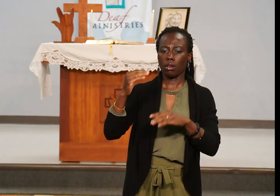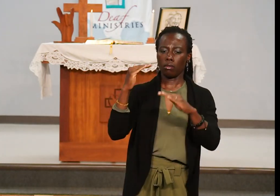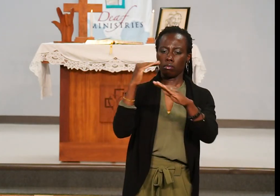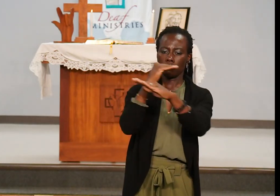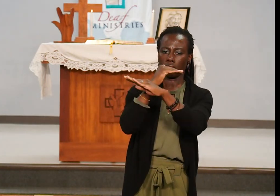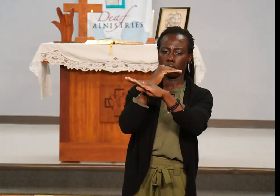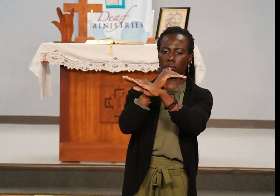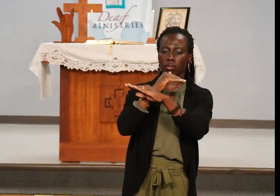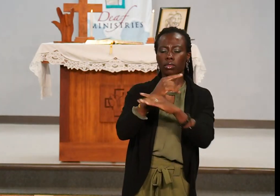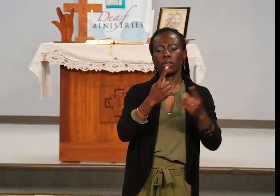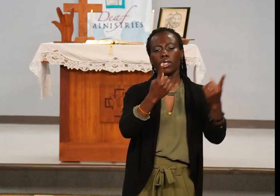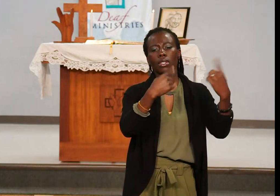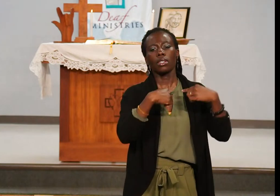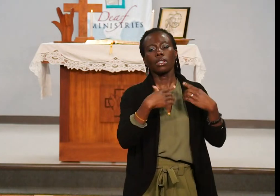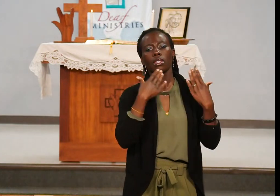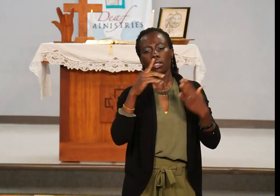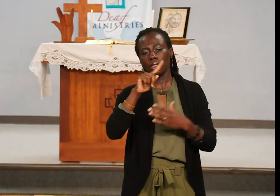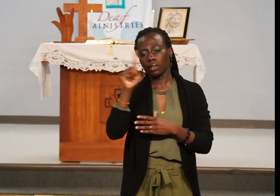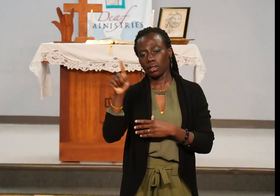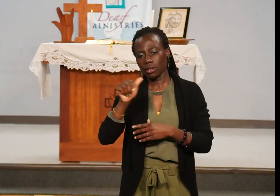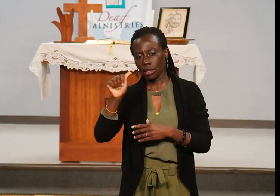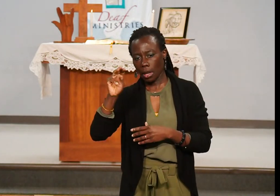Martin Sikone from Zambia,